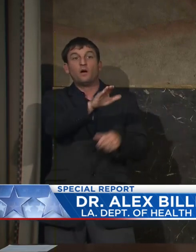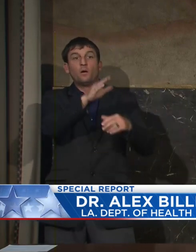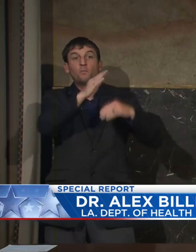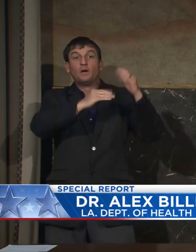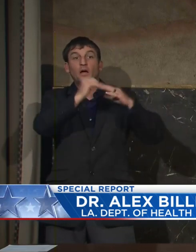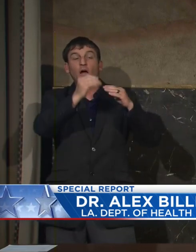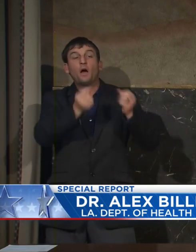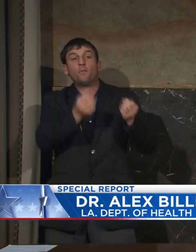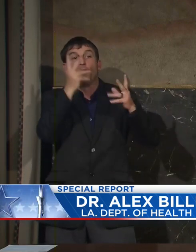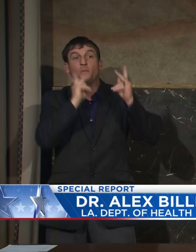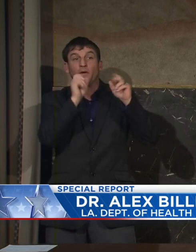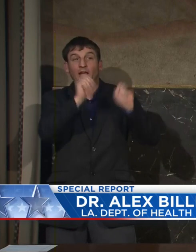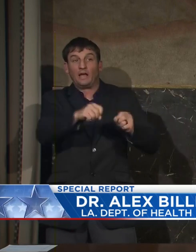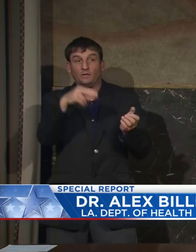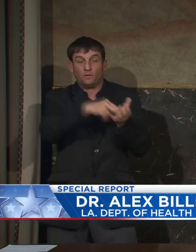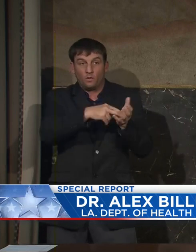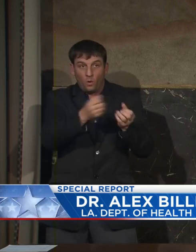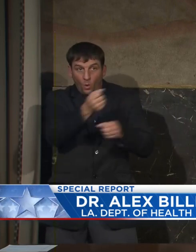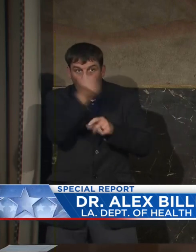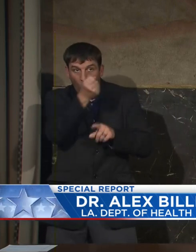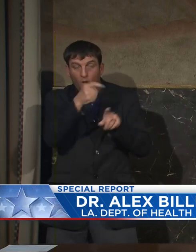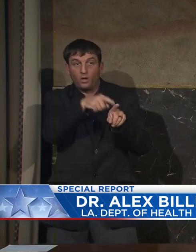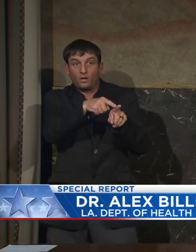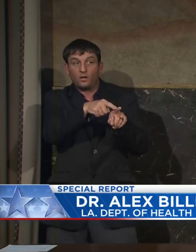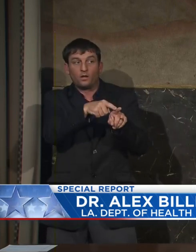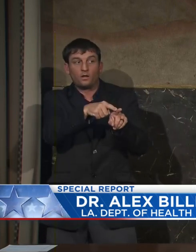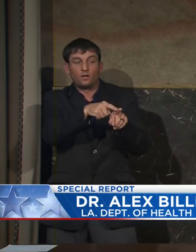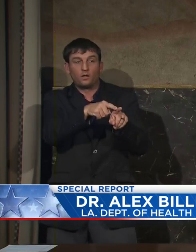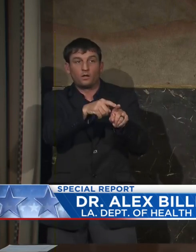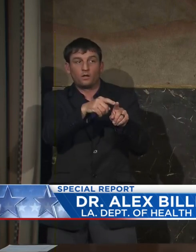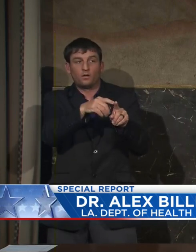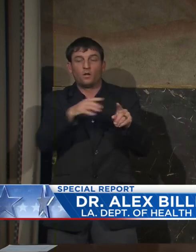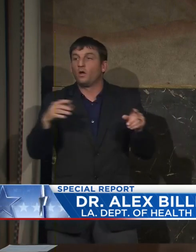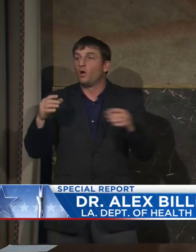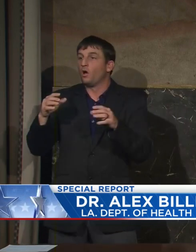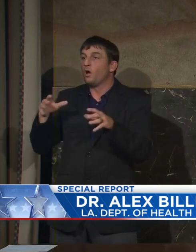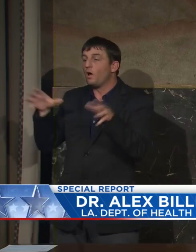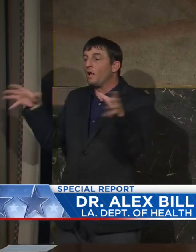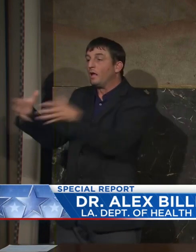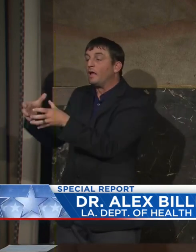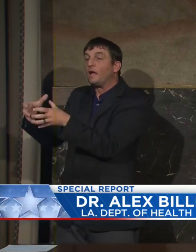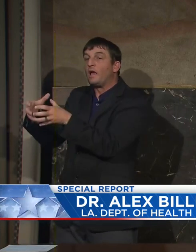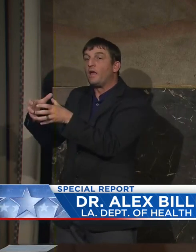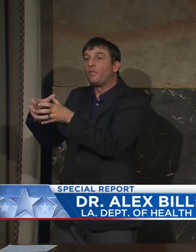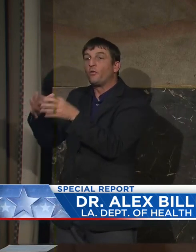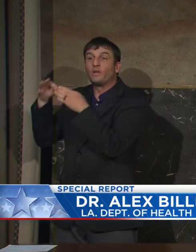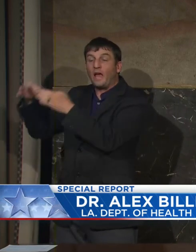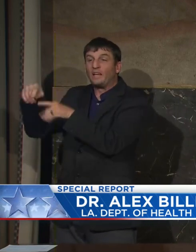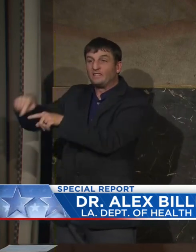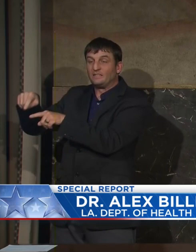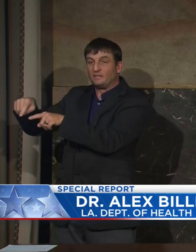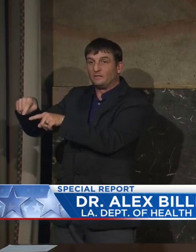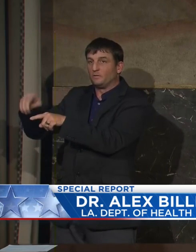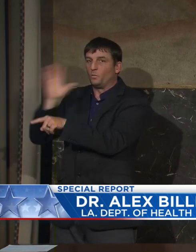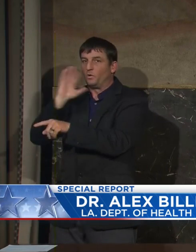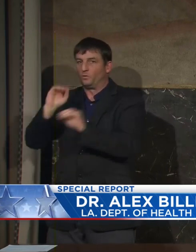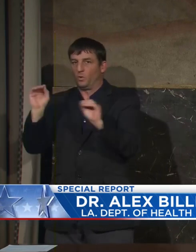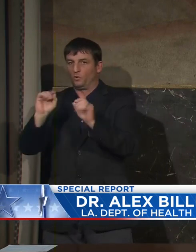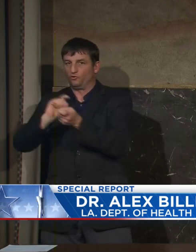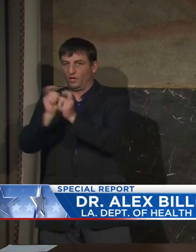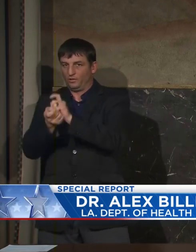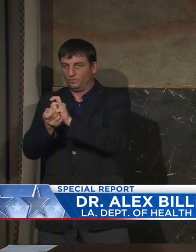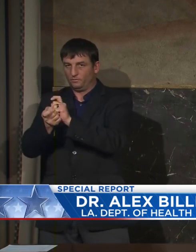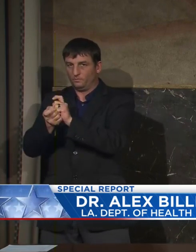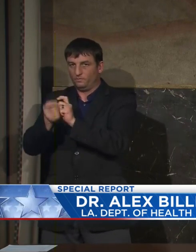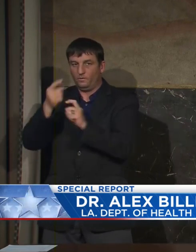that? So there will be no. I mean, I don't think there's going to be any change to the gathering guidance in this phase.